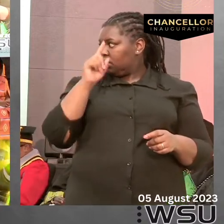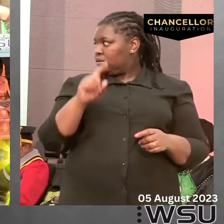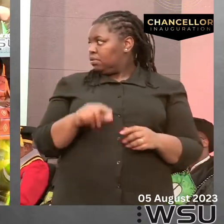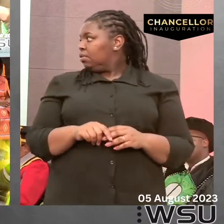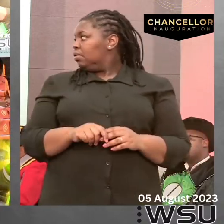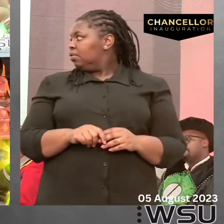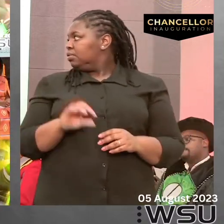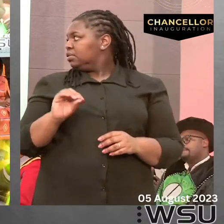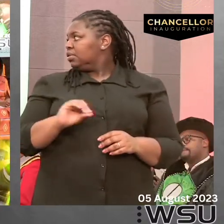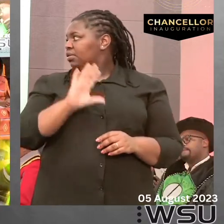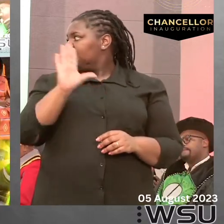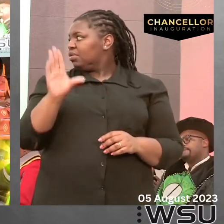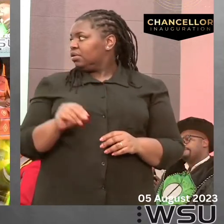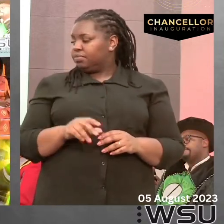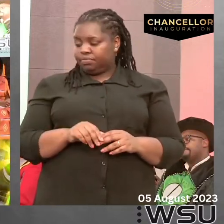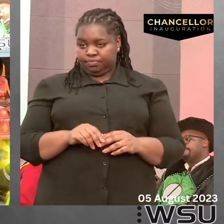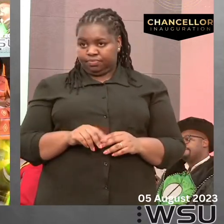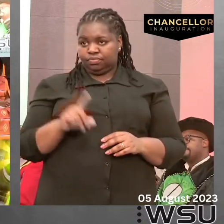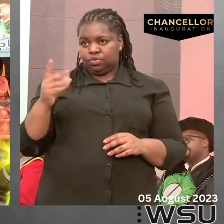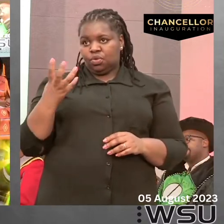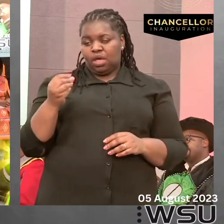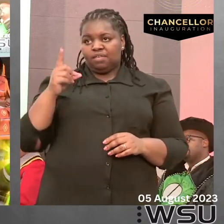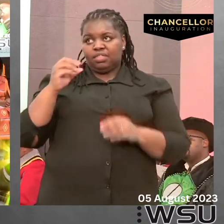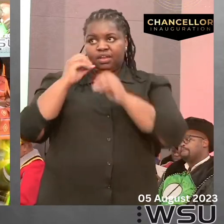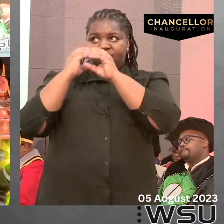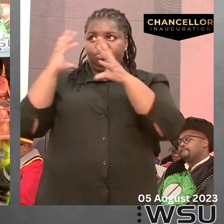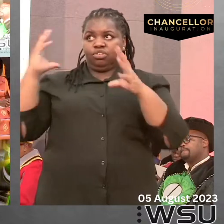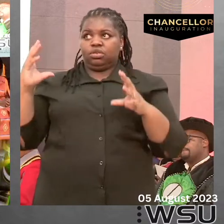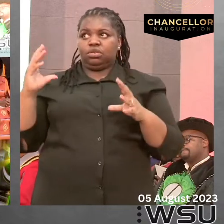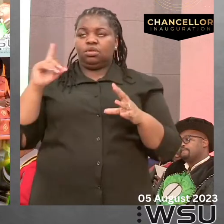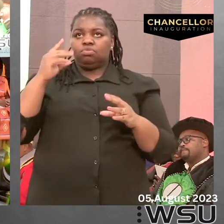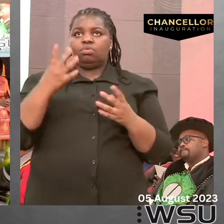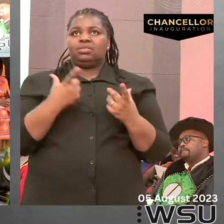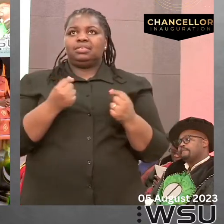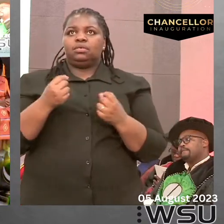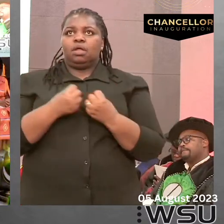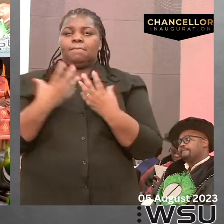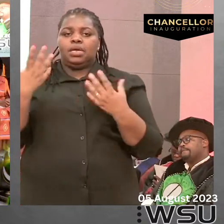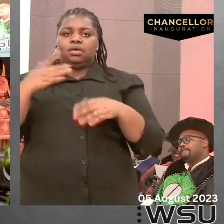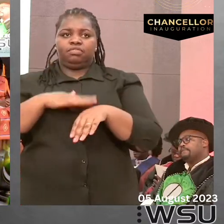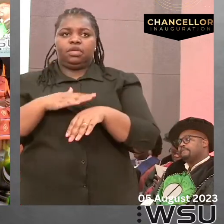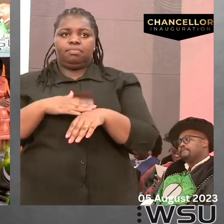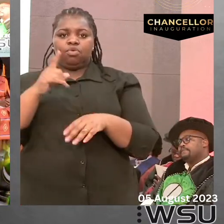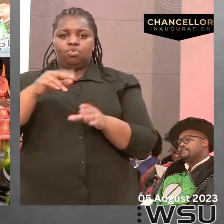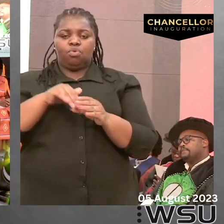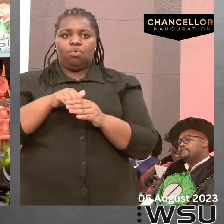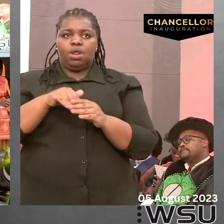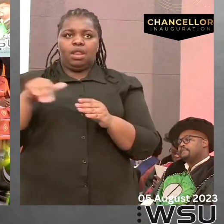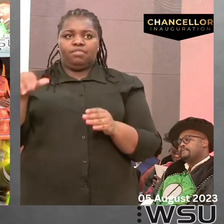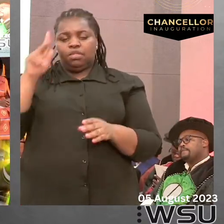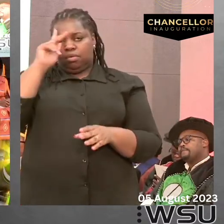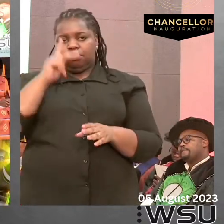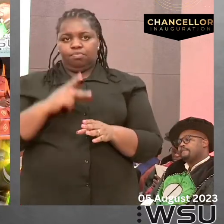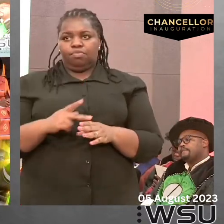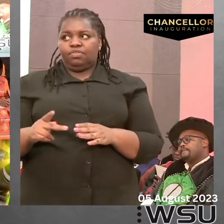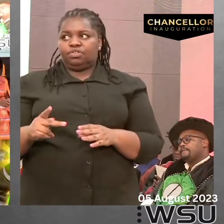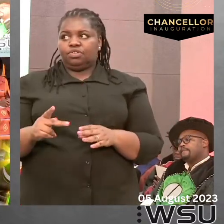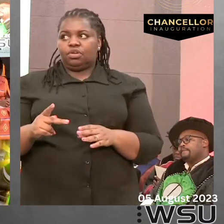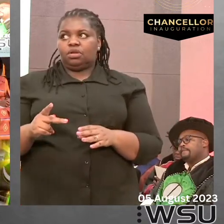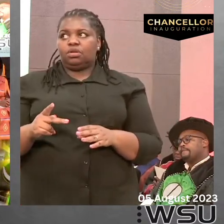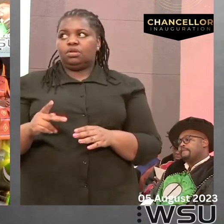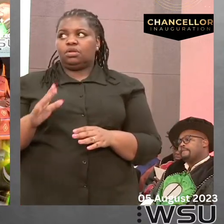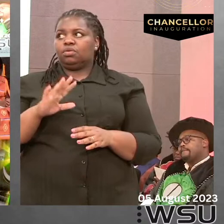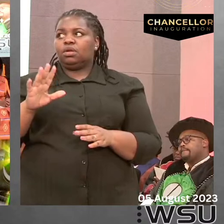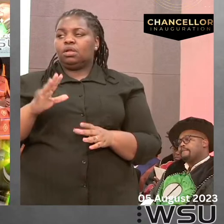Africa. You had that vision. You stumbled a number of times. You even left the profession